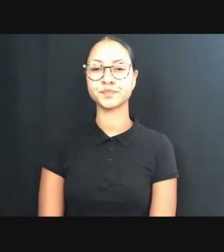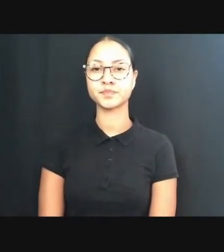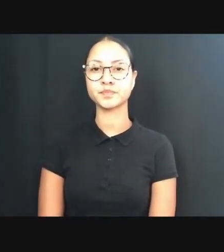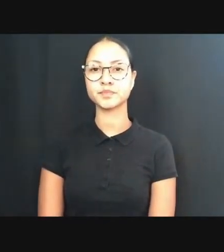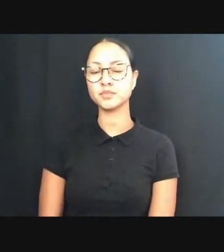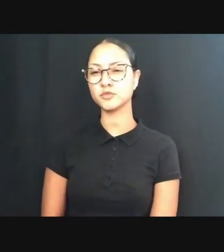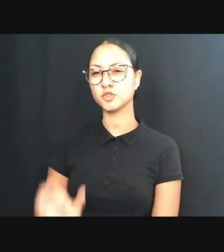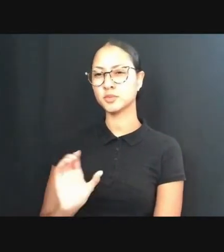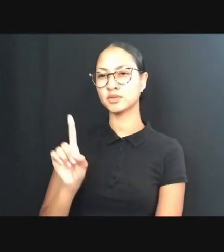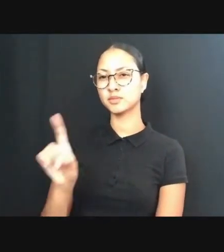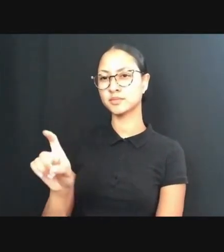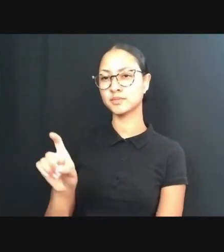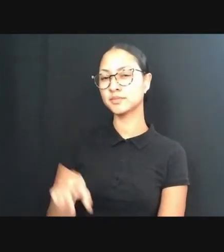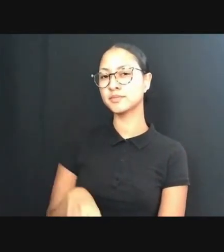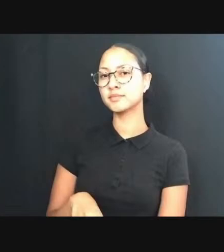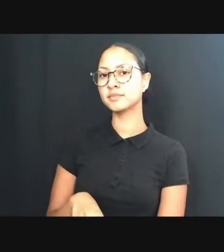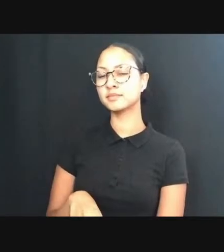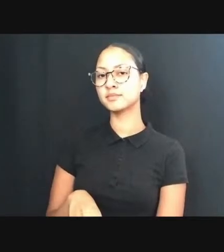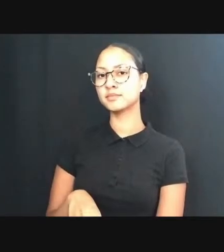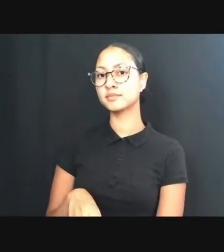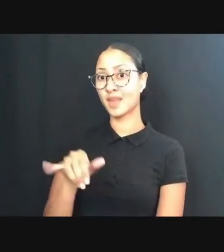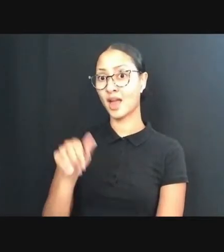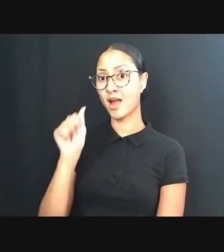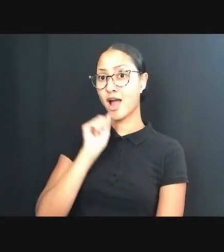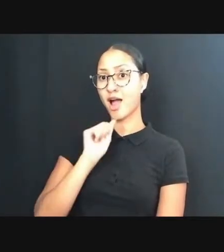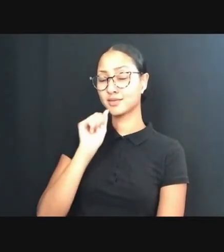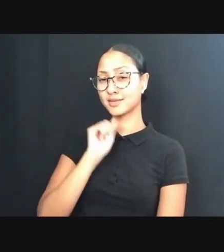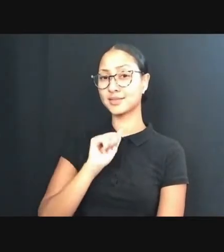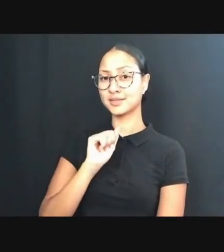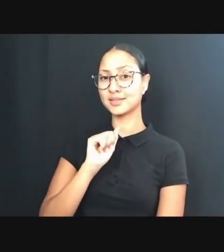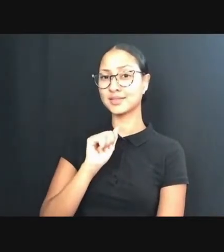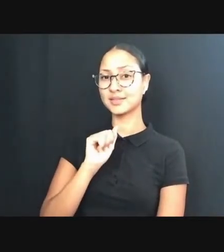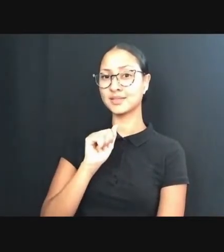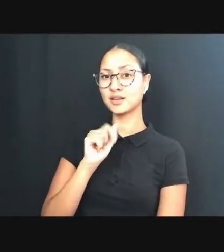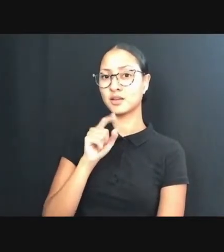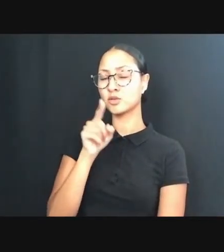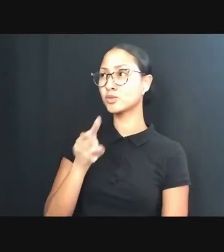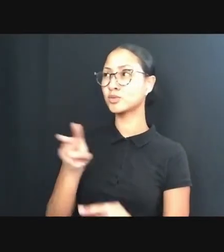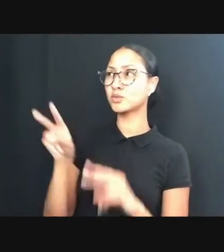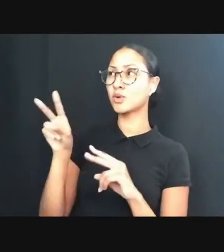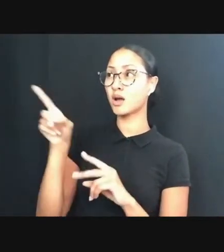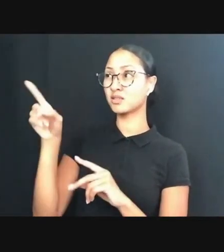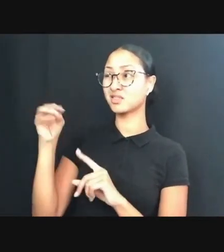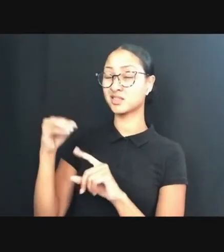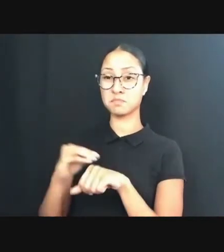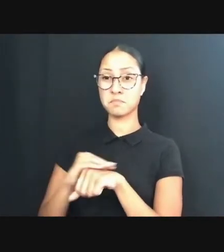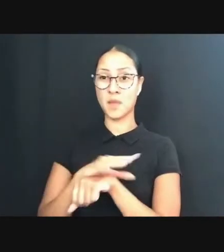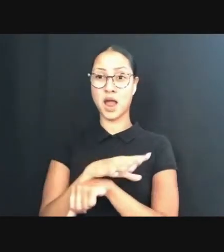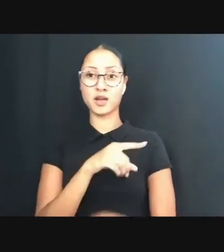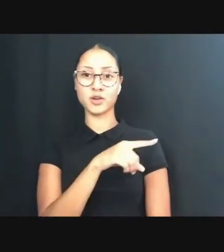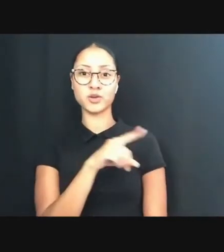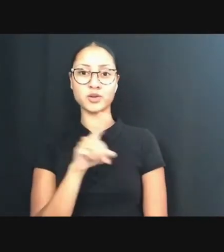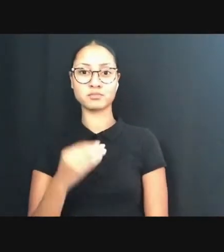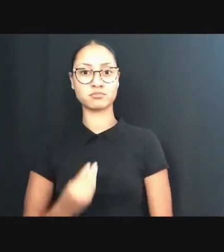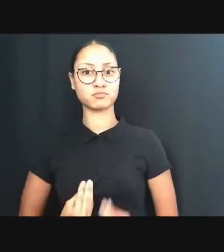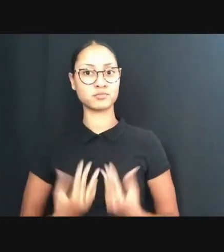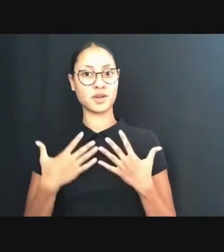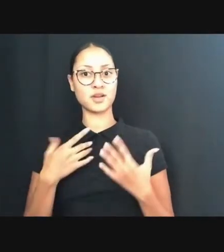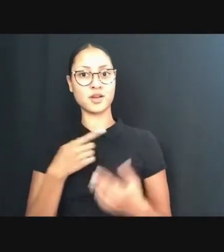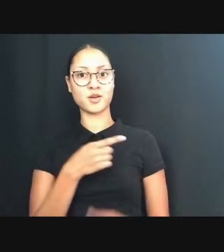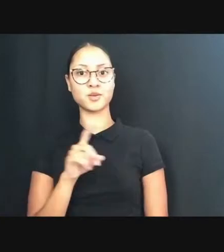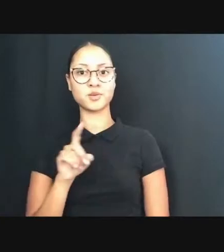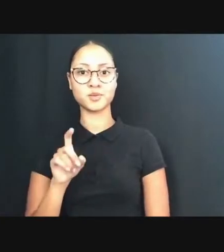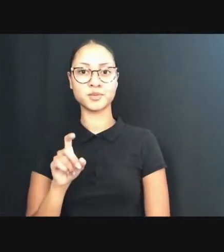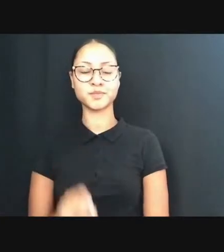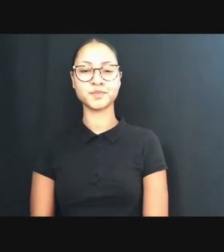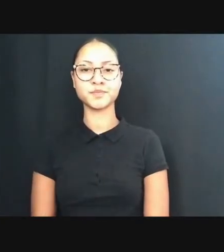What do you mean? So did an auntie do that for you? You said that's what you wanted. Someone who had scars on their body. Living. No, the aunties were just so amazing. Like,